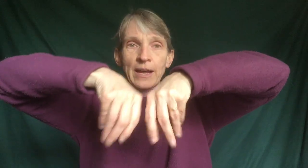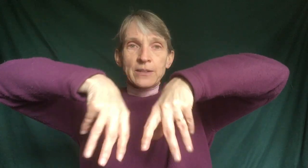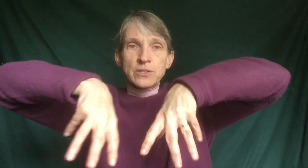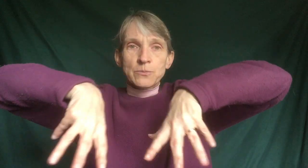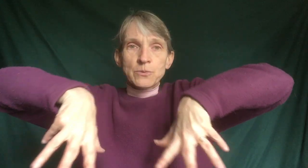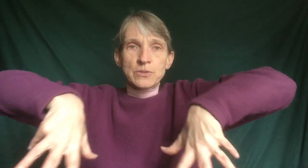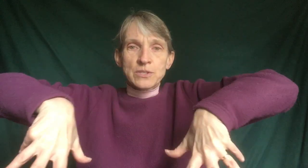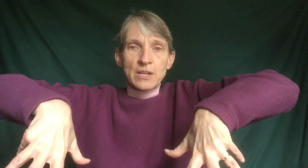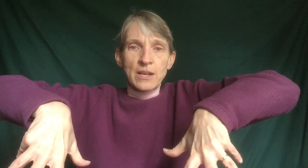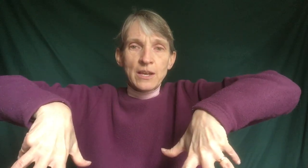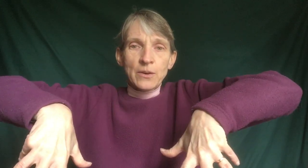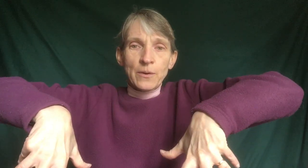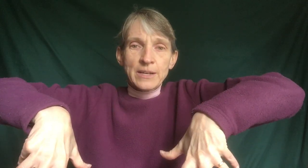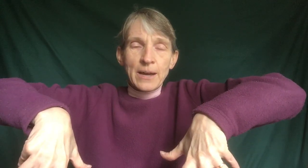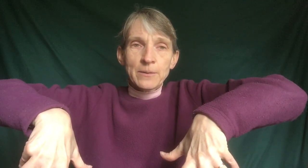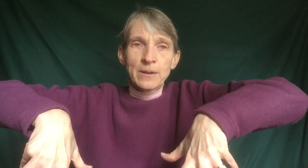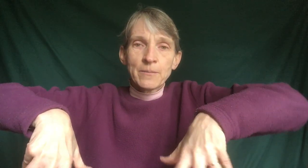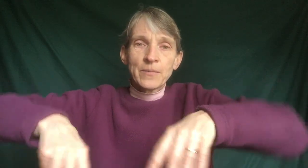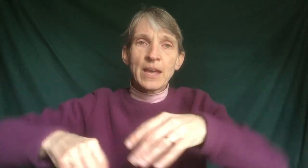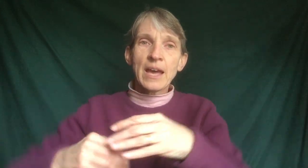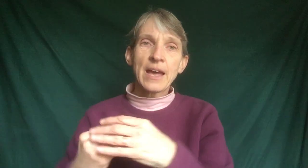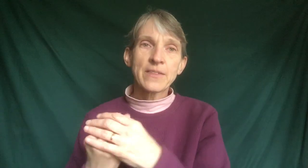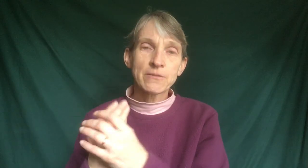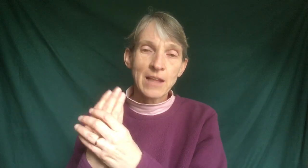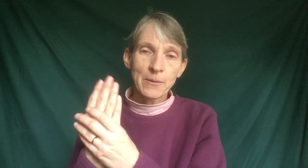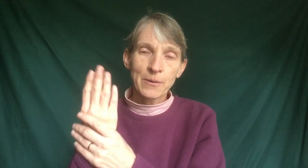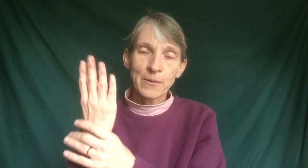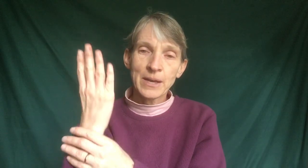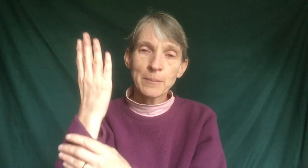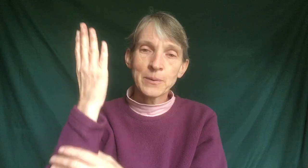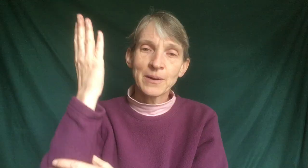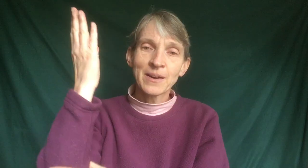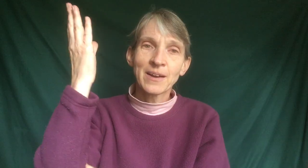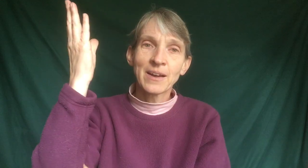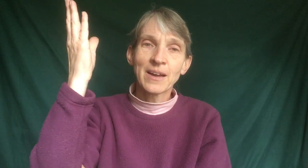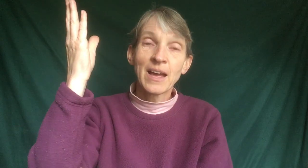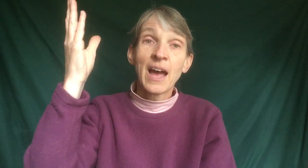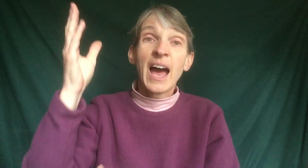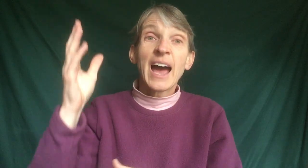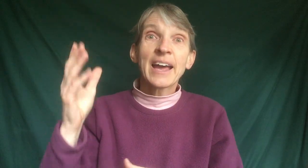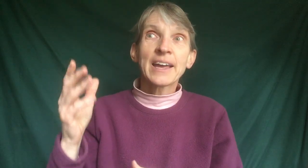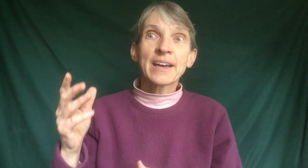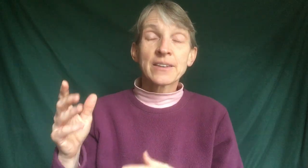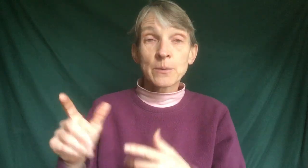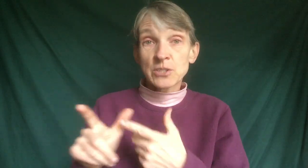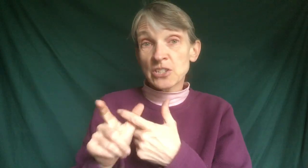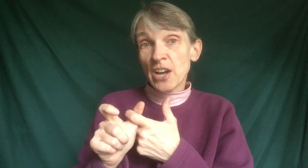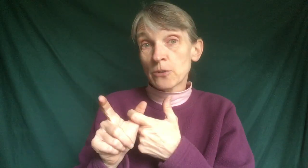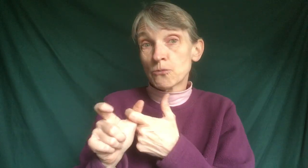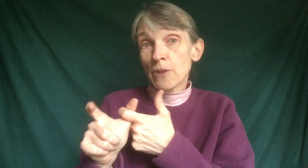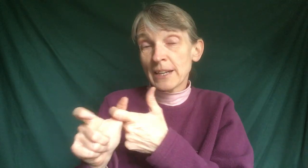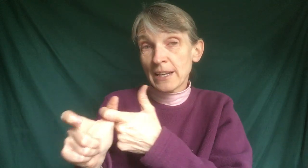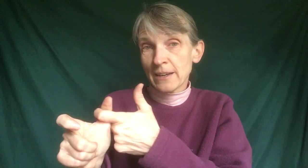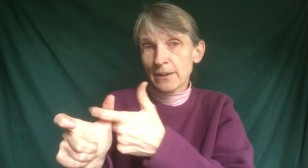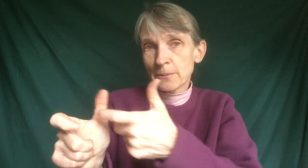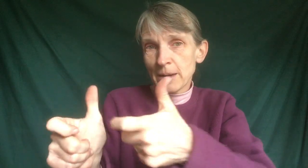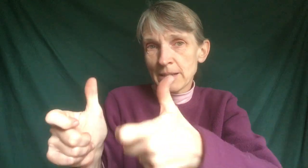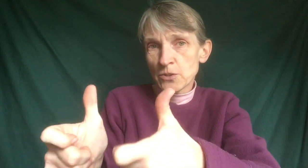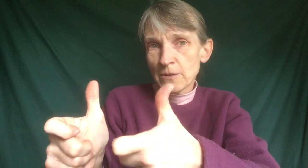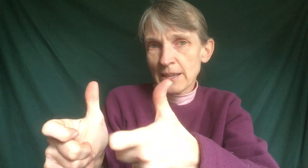hands. Roots growing down. And the flower growing up. And there was a child running. Running is sort of like